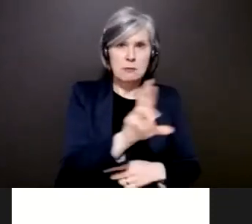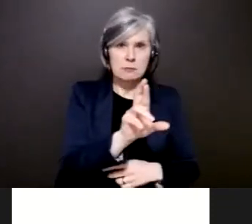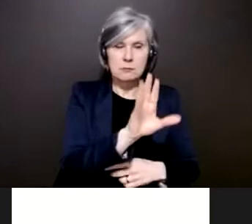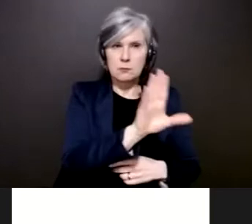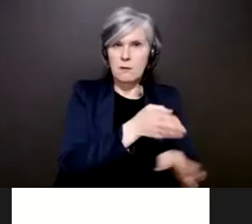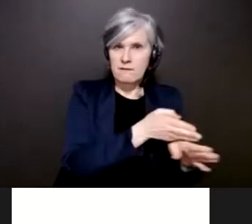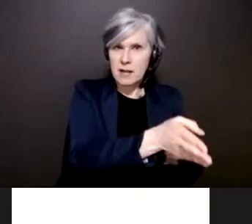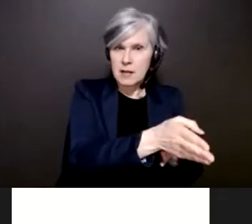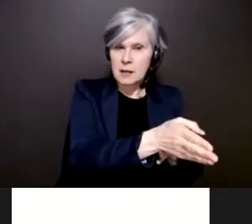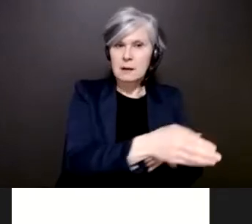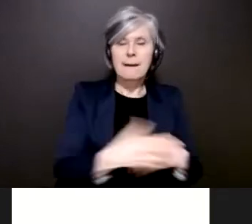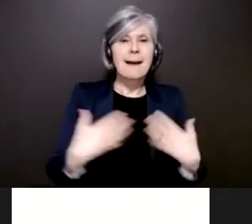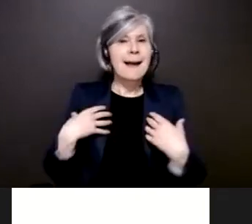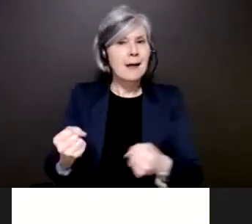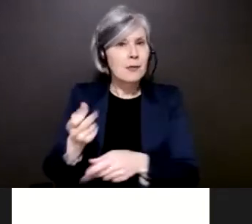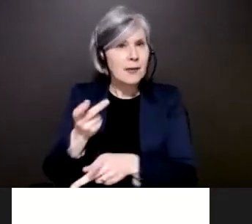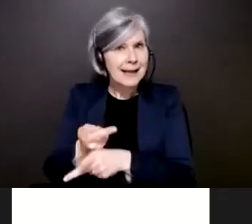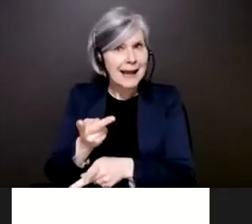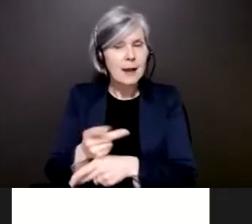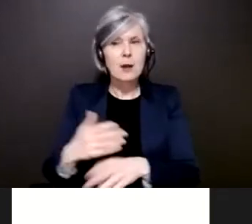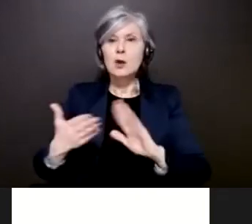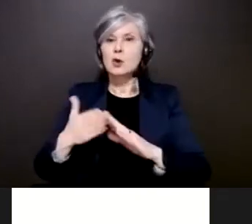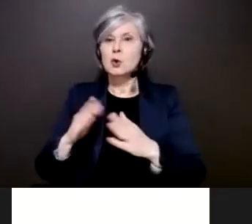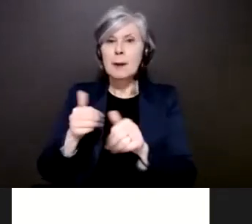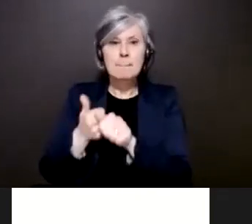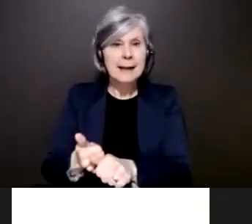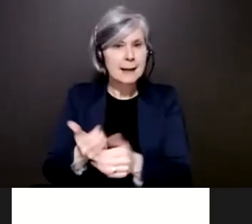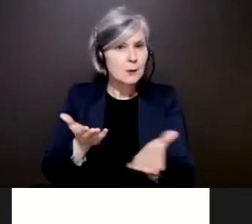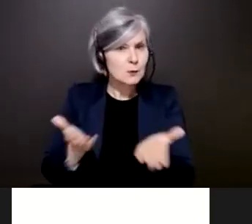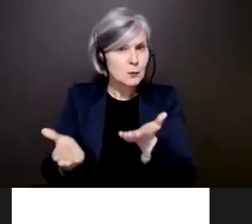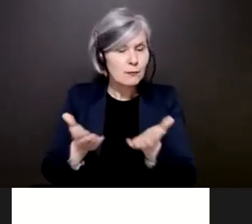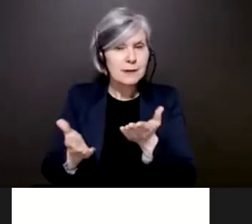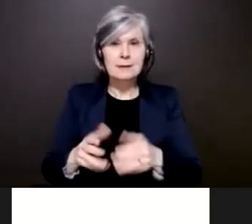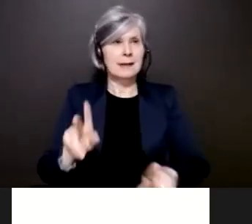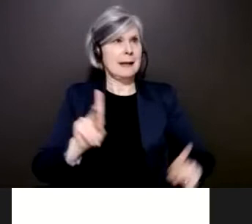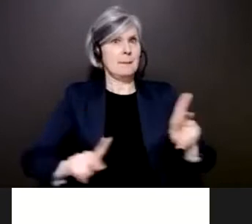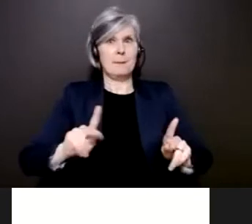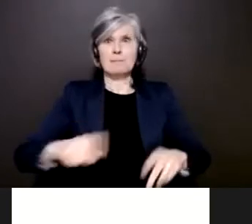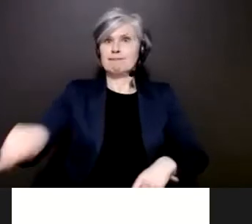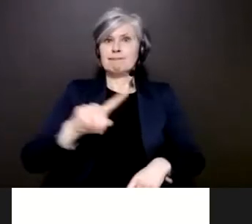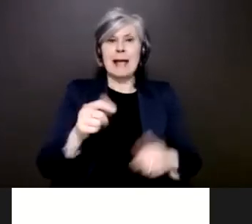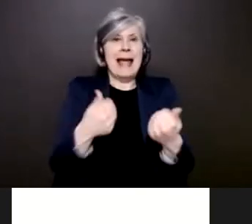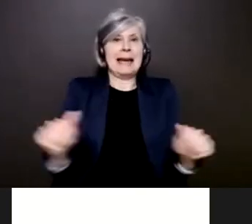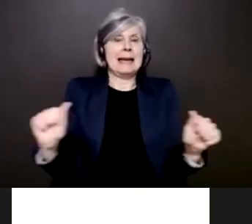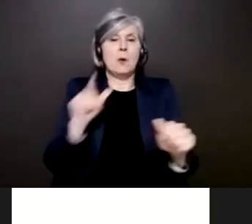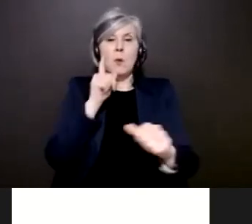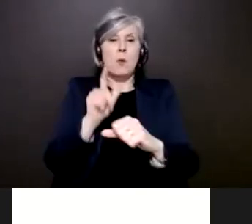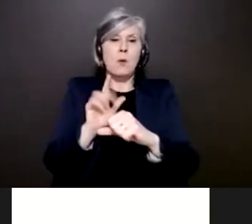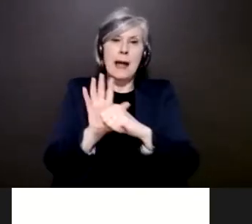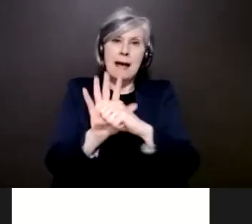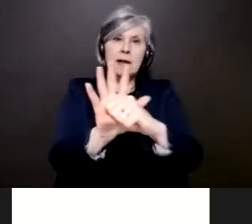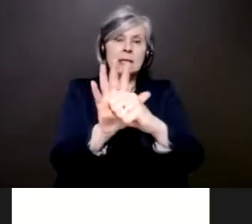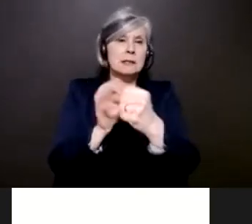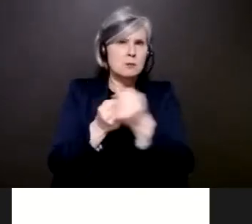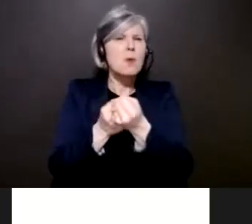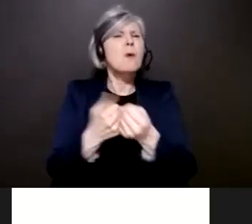community-based services and citizens and advocates. And I think I can't reinforce that enough, that we all can play into assisting in some of these